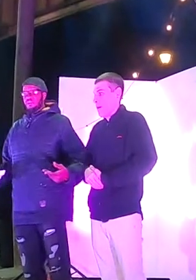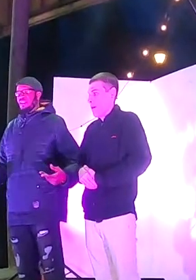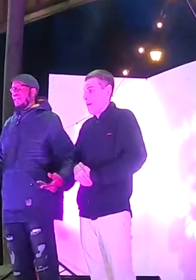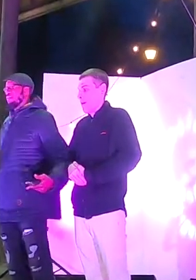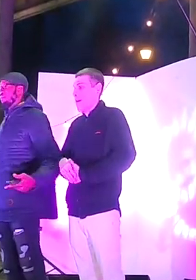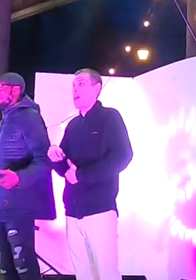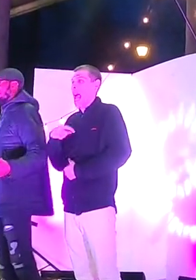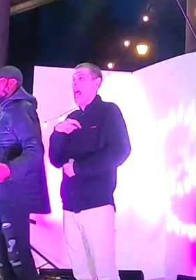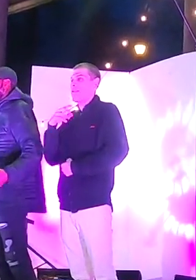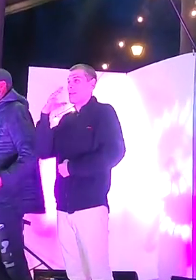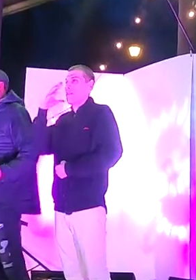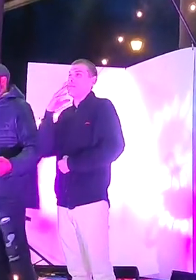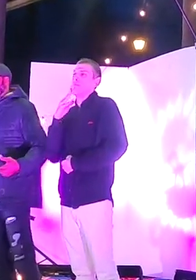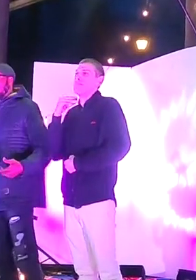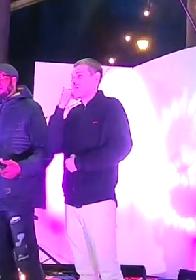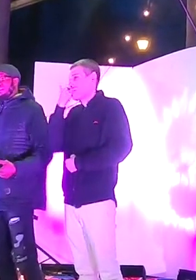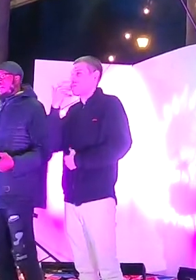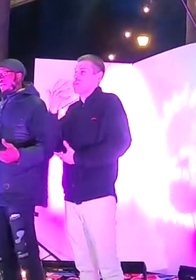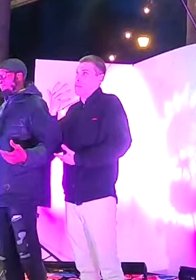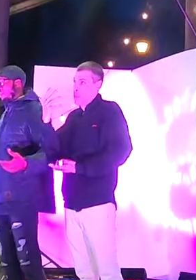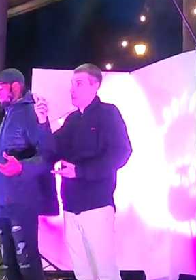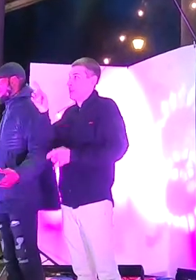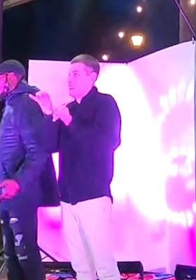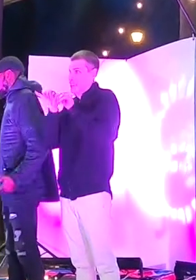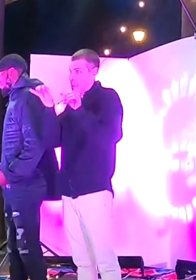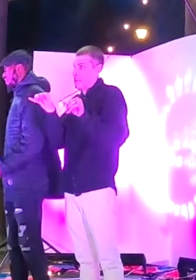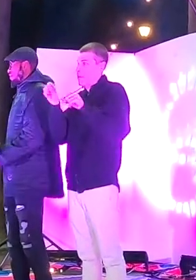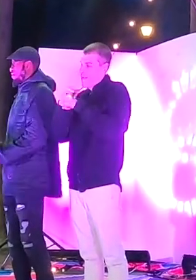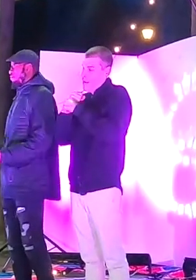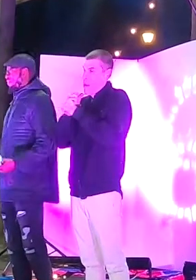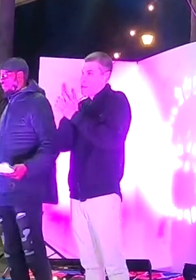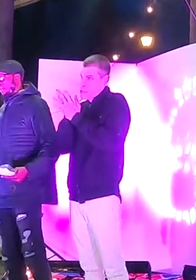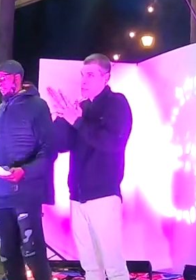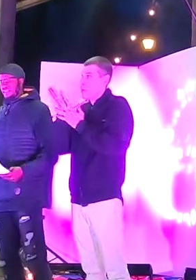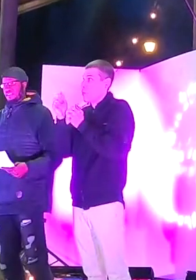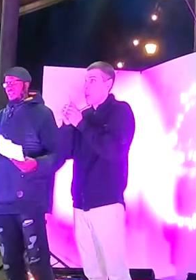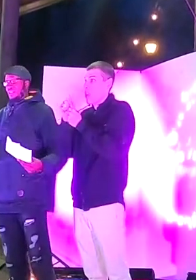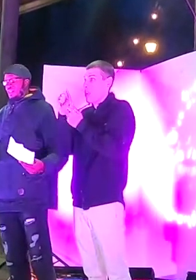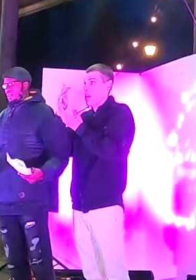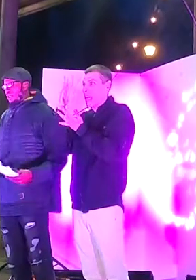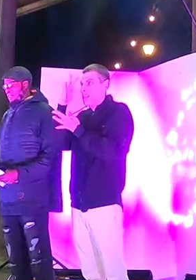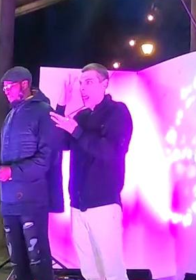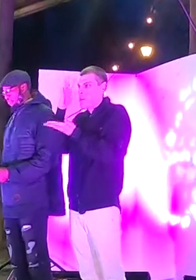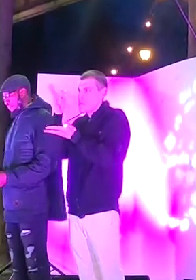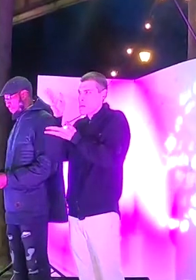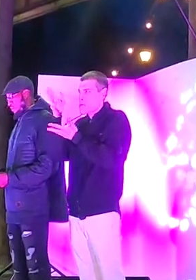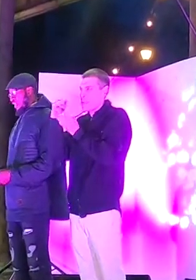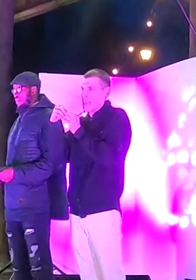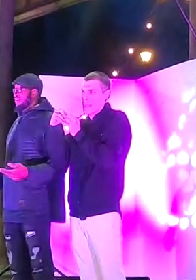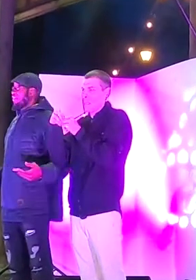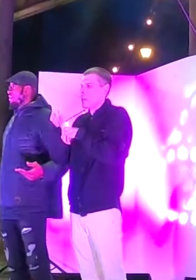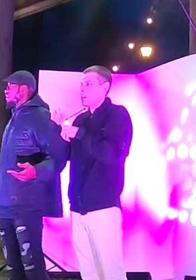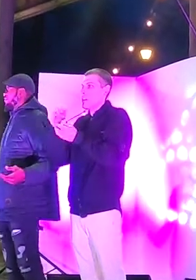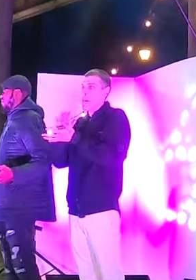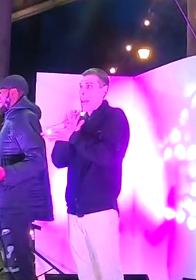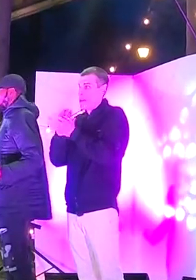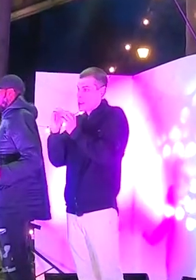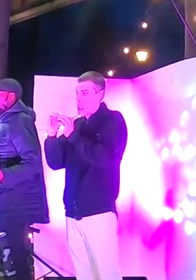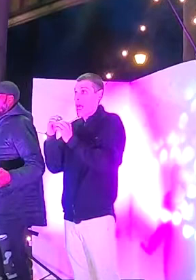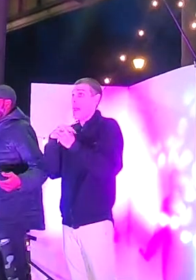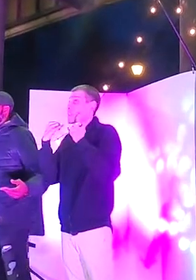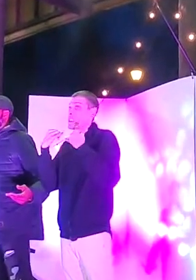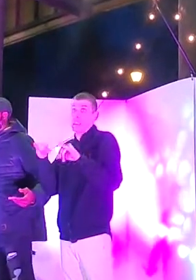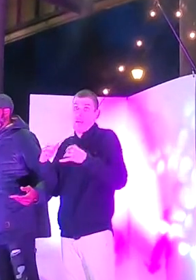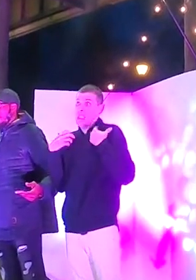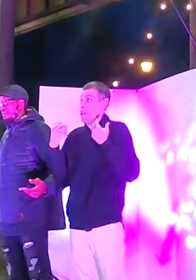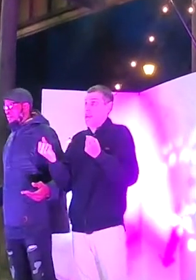I've been through a lot with the system and fighting it, both intellectually, paper-wise, and I'm still healing from that, and